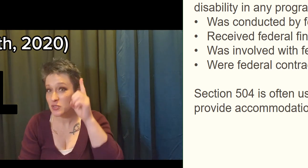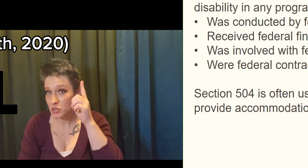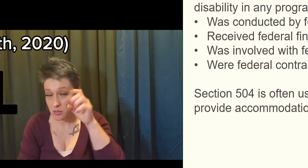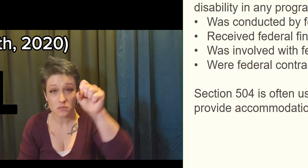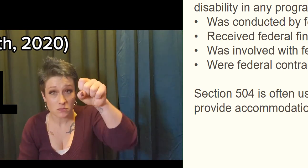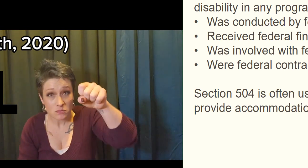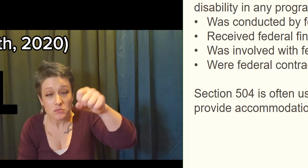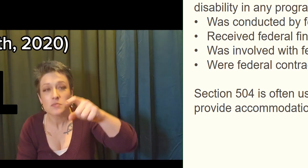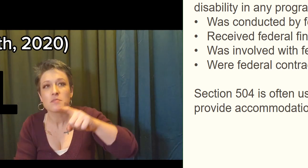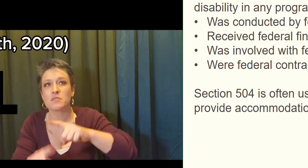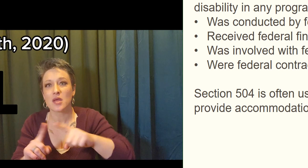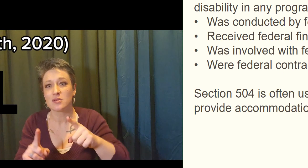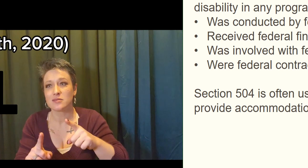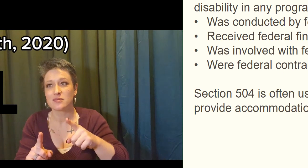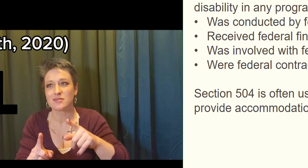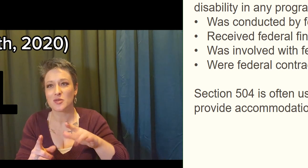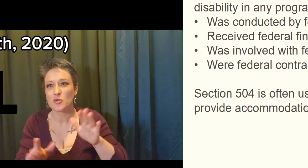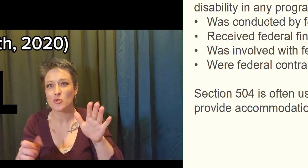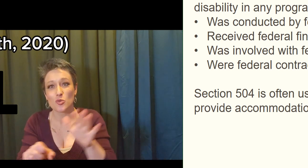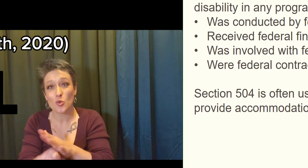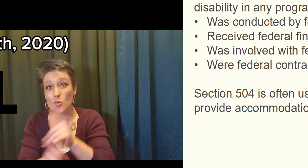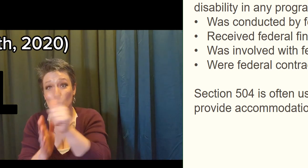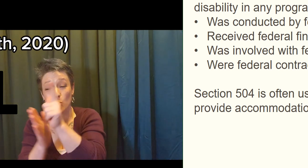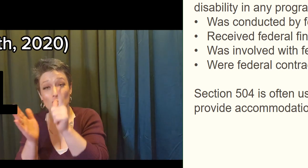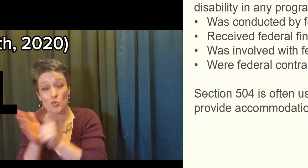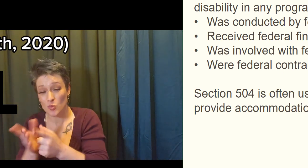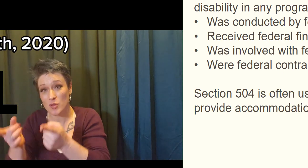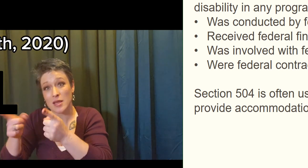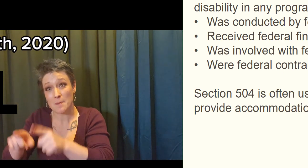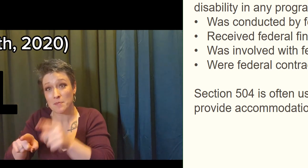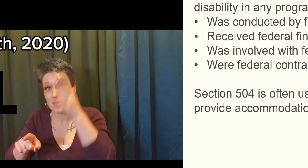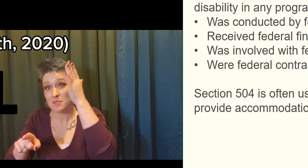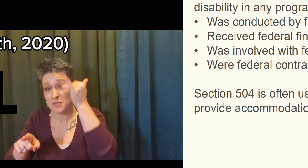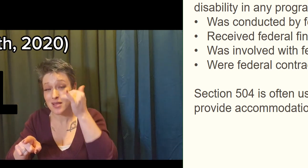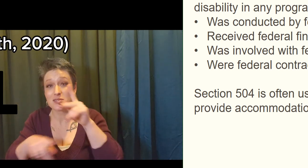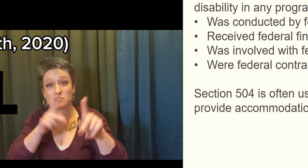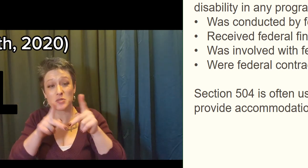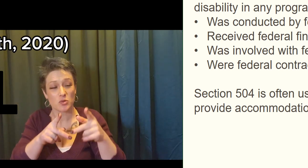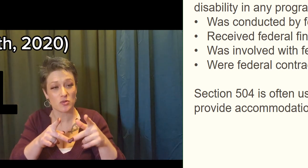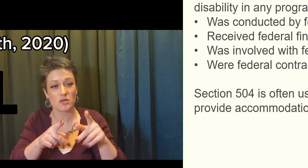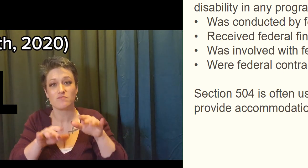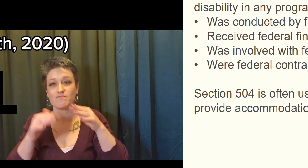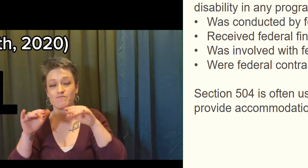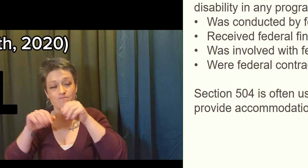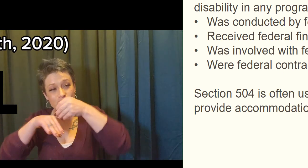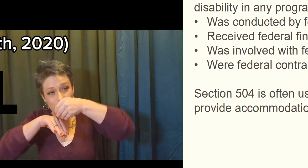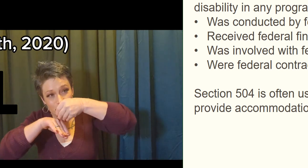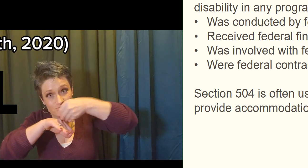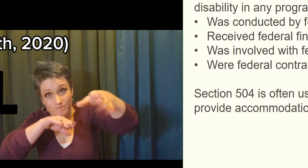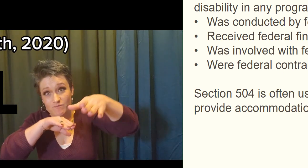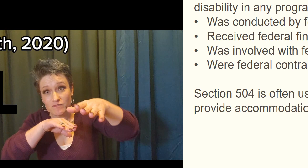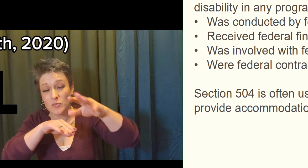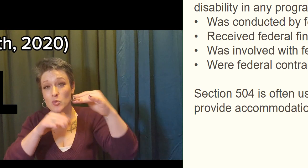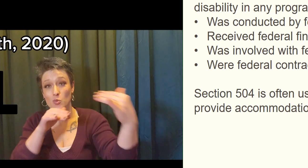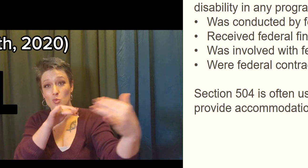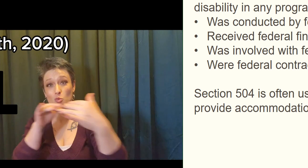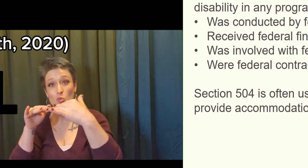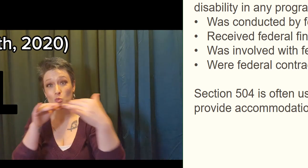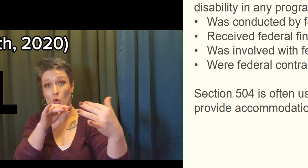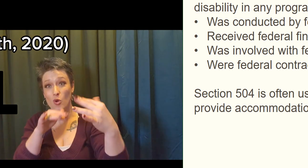yes, there's an impact on K-12 education. There really is. But the law happened